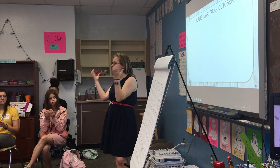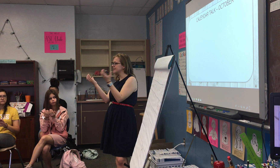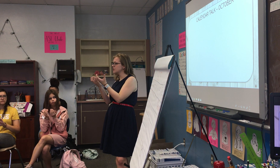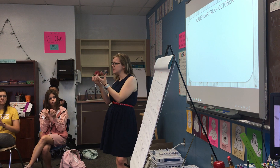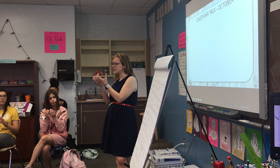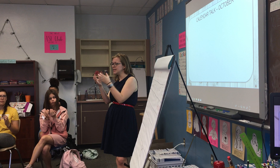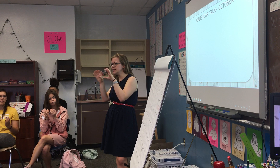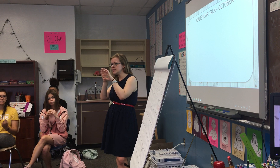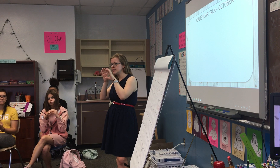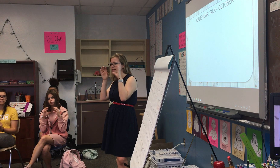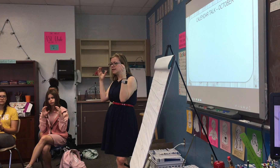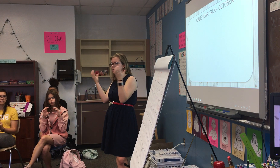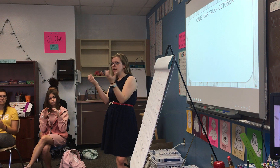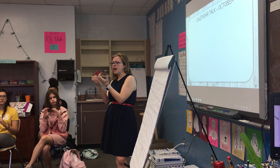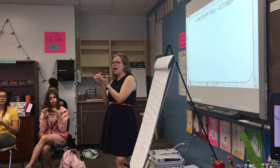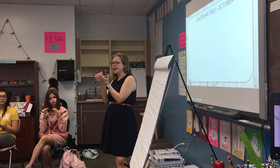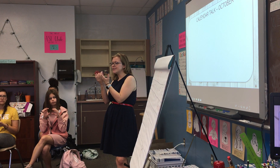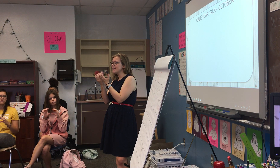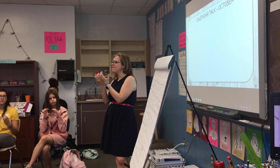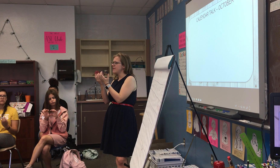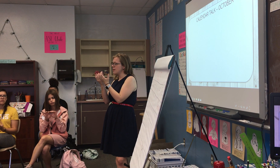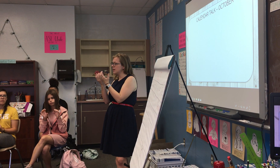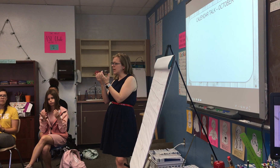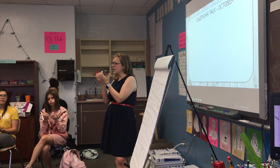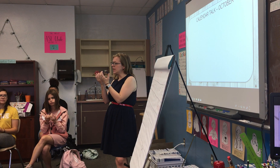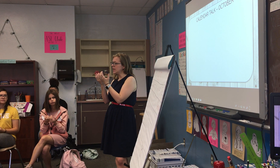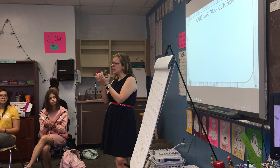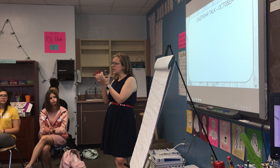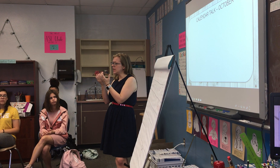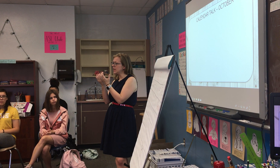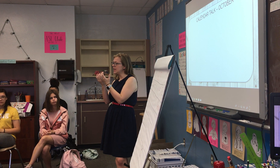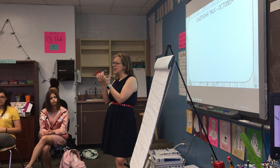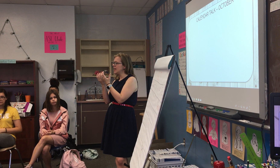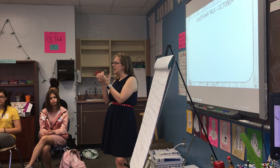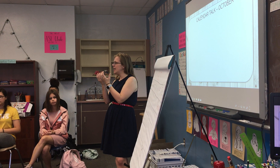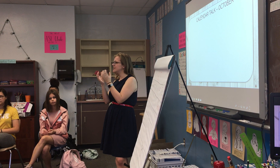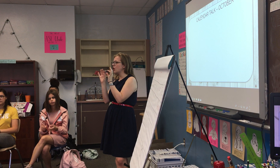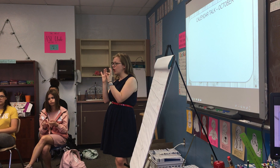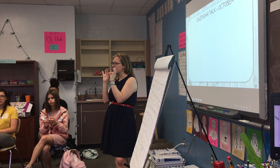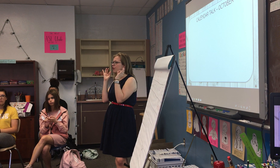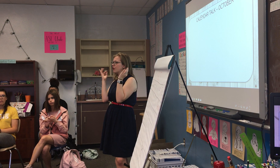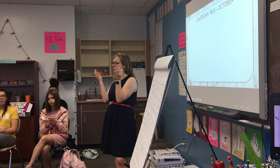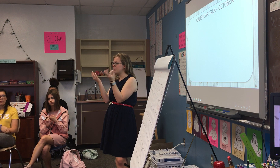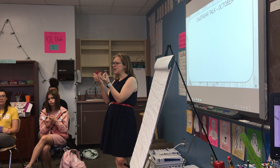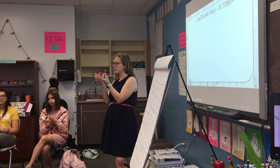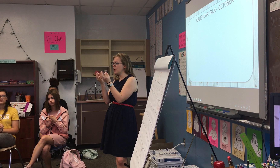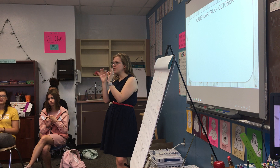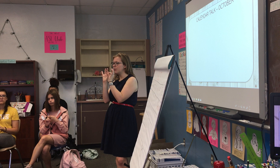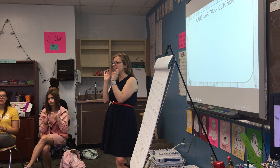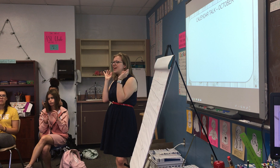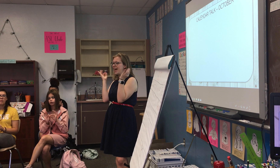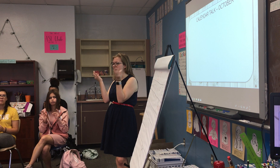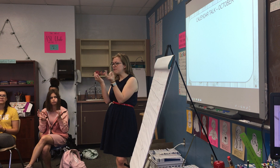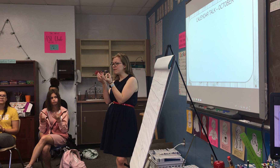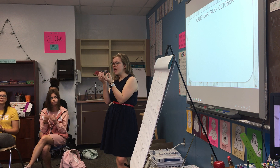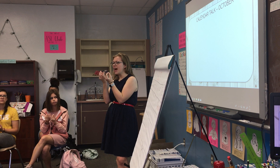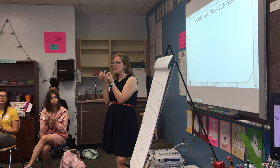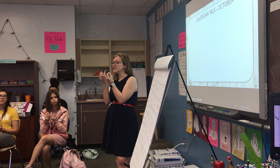Class is with C's. How do you sign family? It's also a group of people with an F. How do you